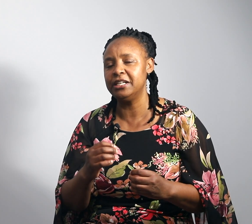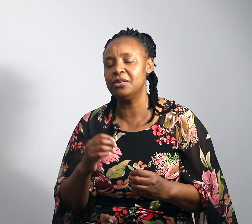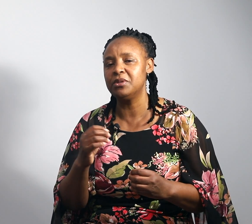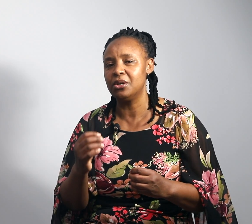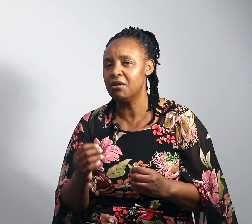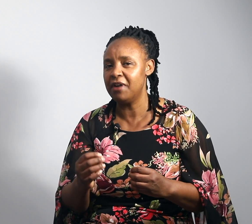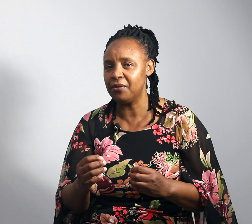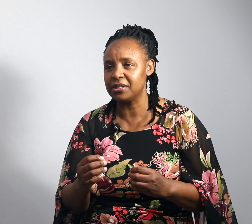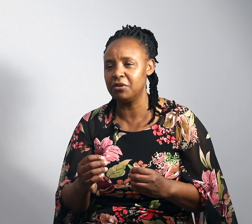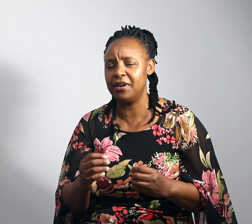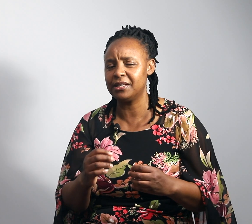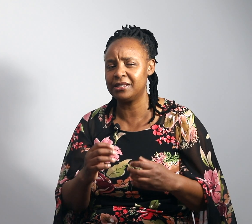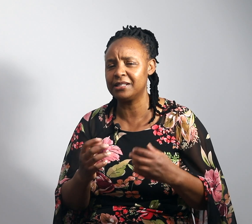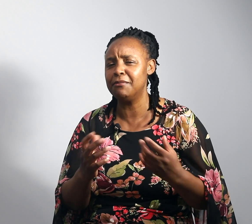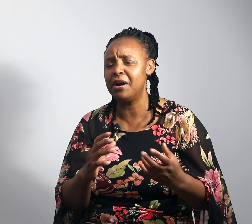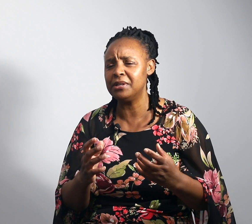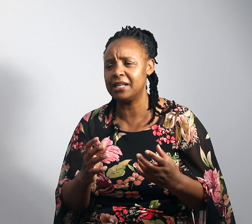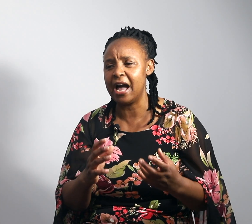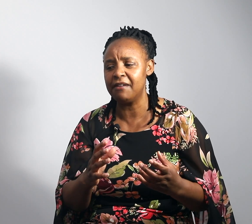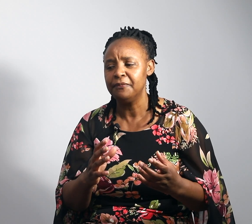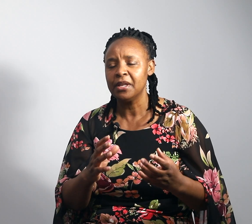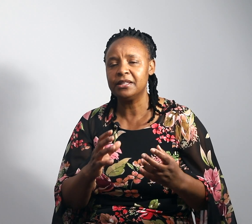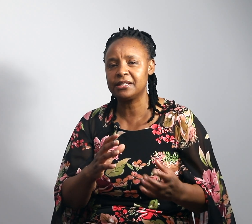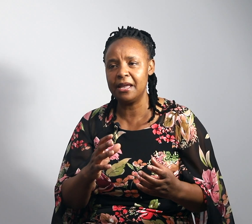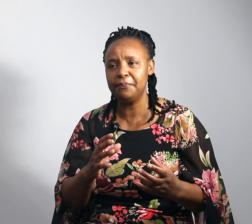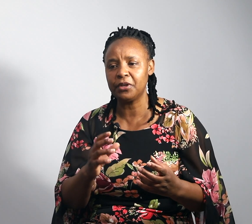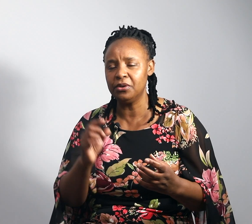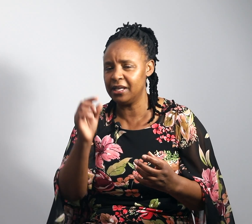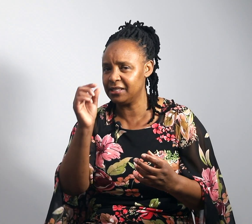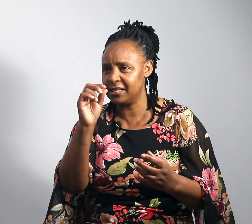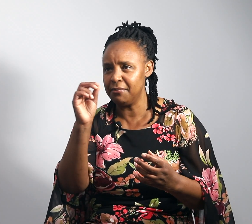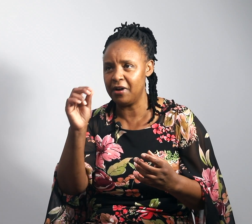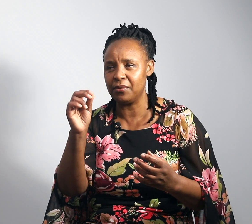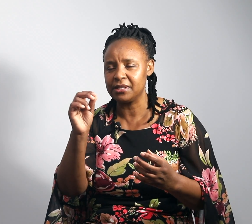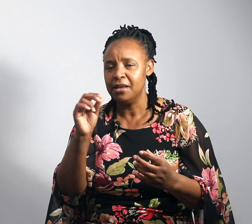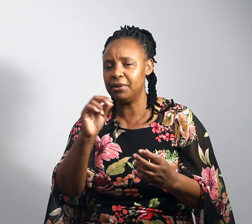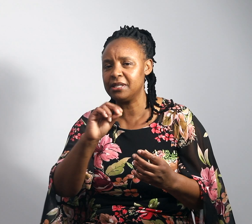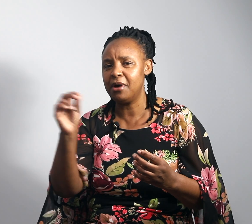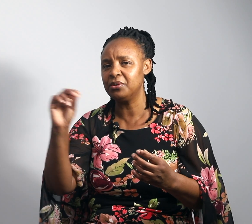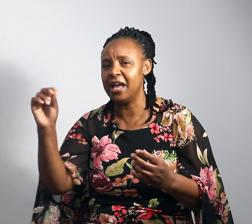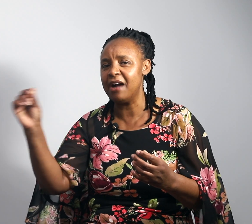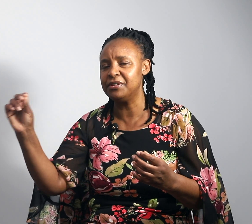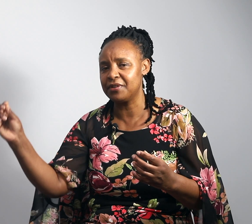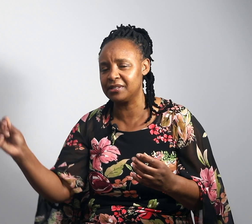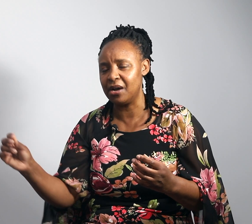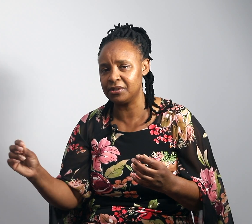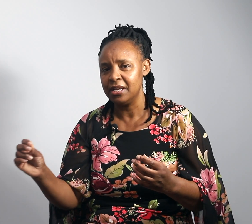dealing with the long vowels, we find that there's some vowels that have the same, they're the same vowels, but somehow they have different sounds.